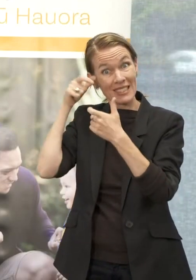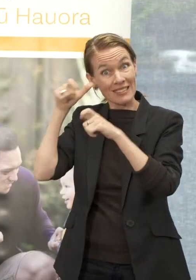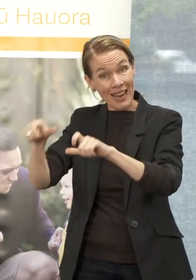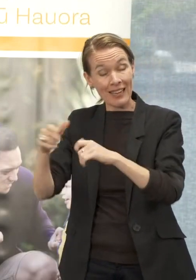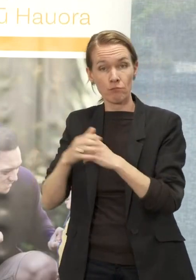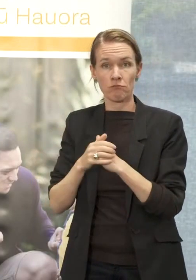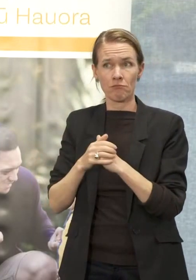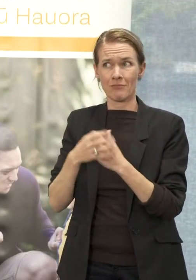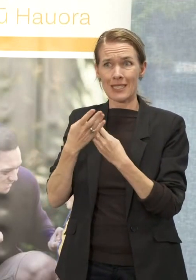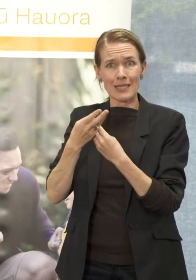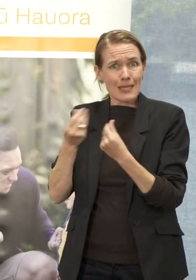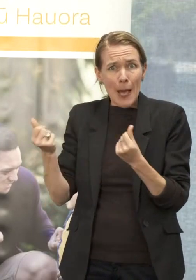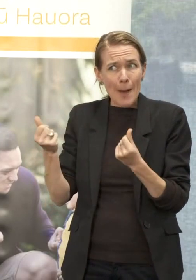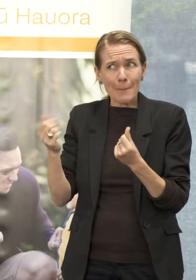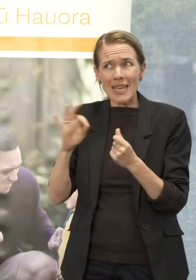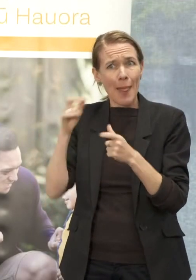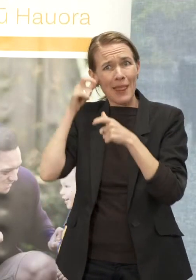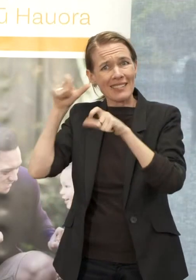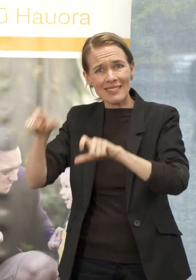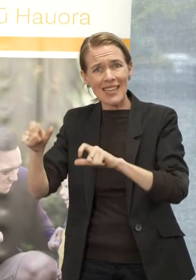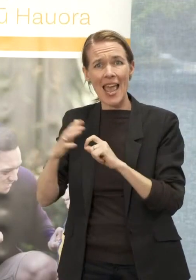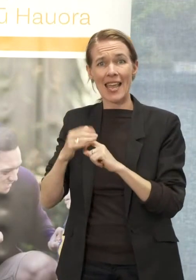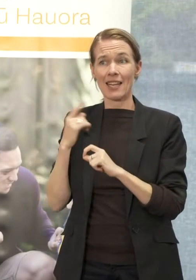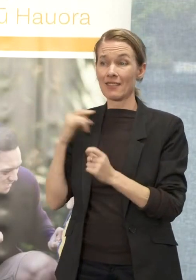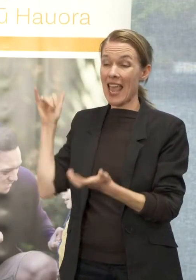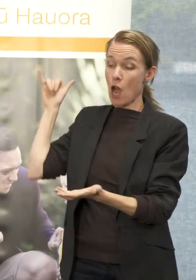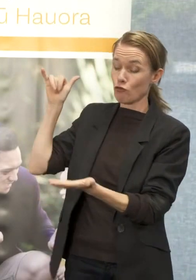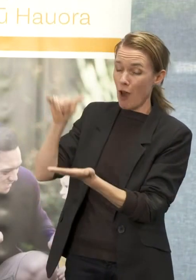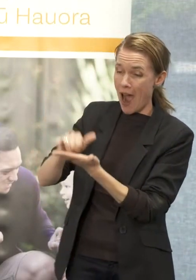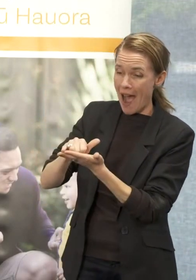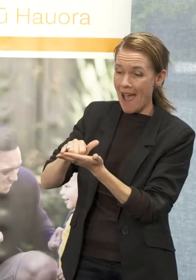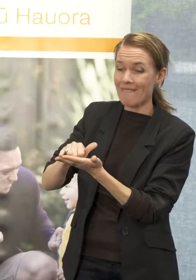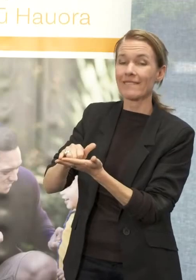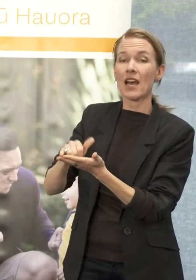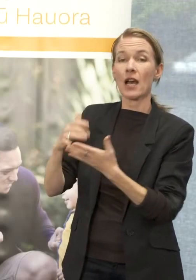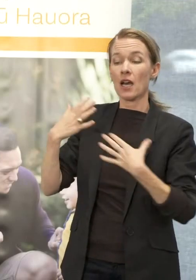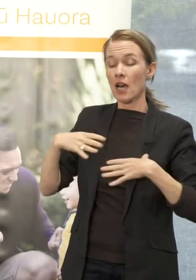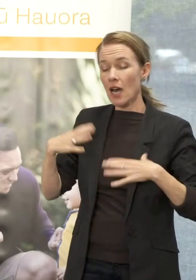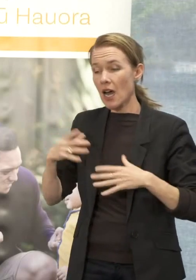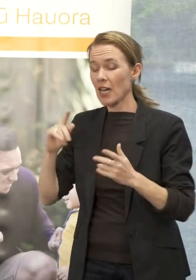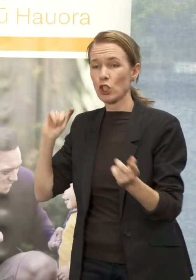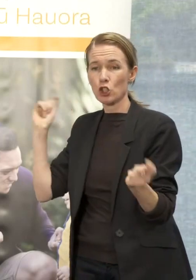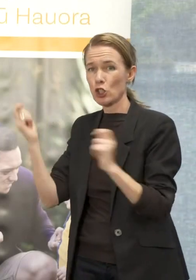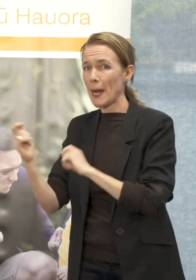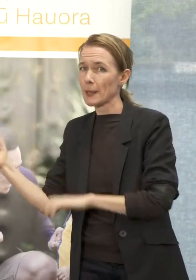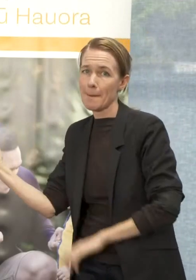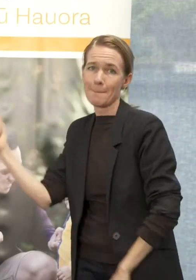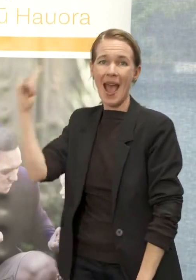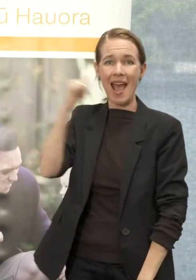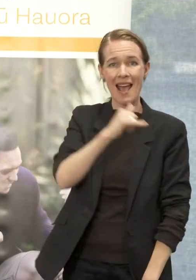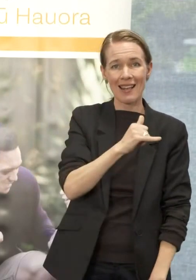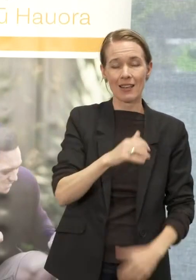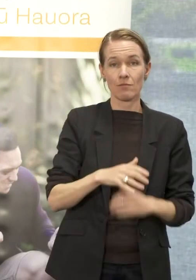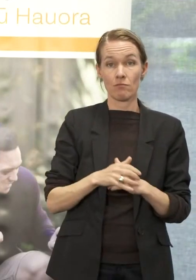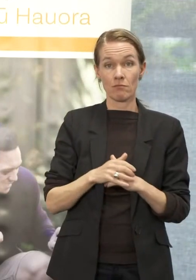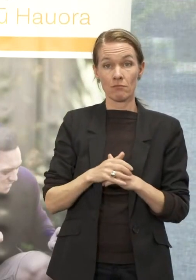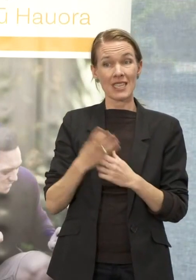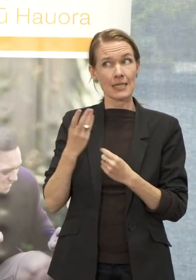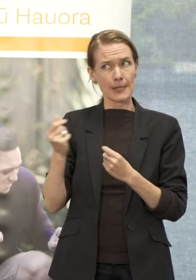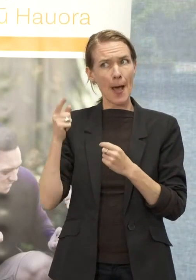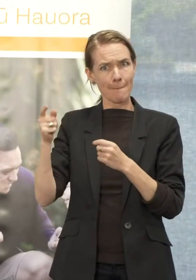layover, they're really coming straight back. Others are spending a longer period of time. So like, for example, in LA, that is a